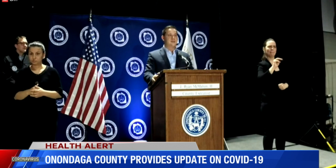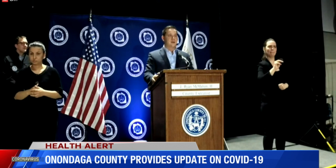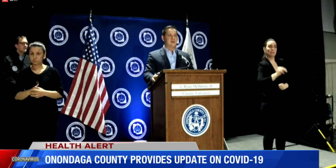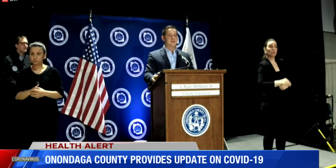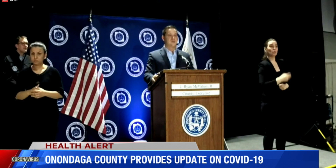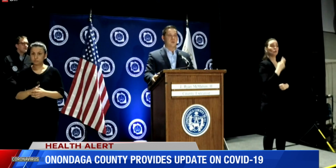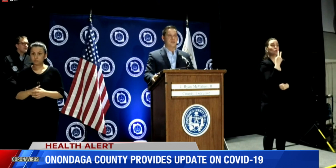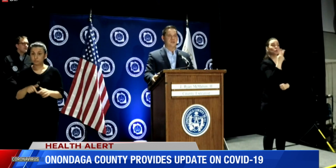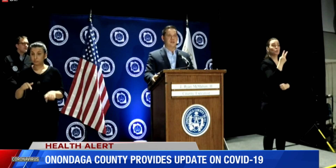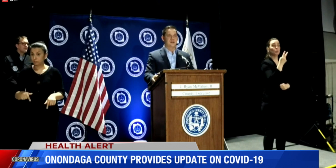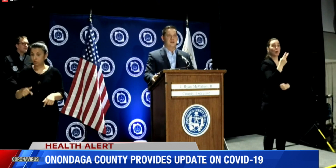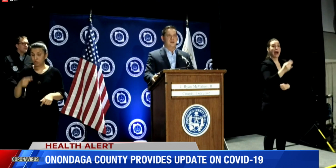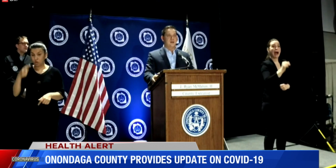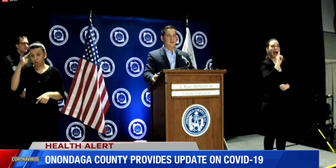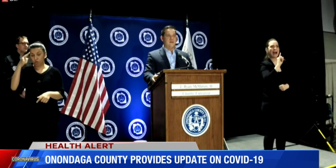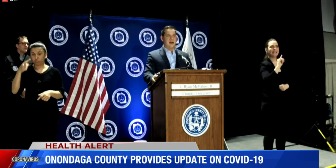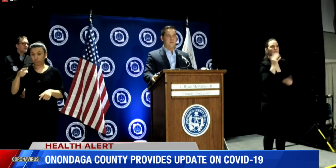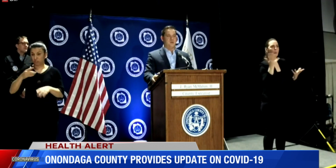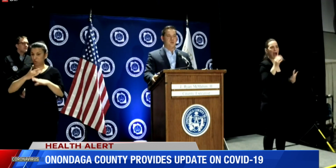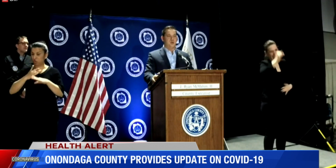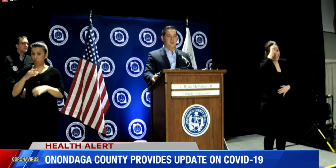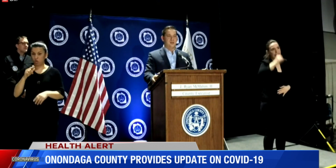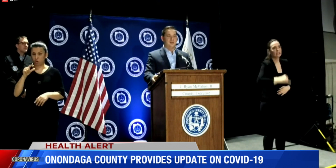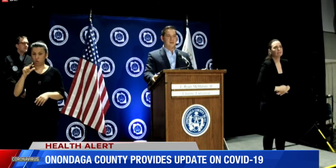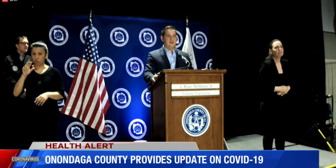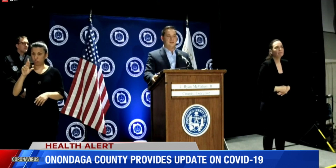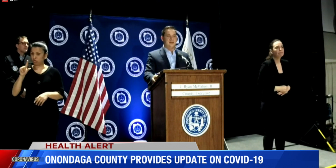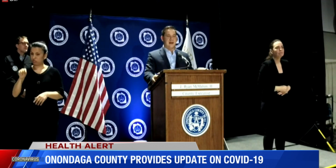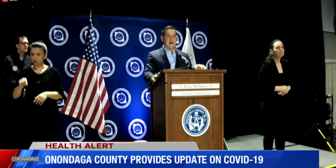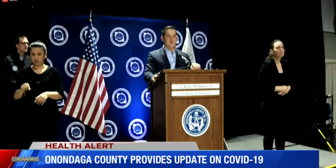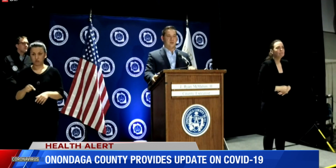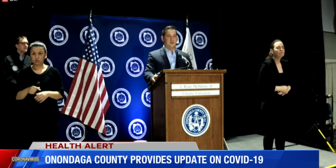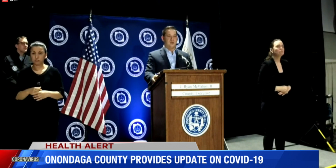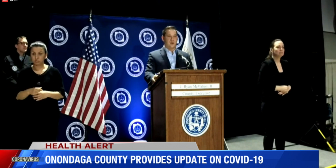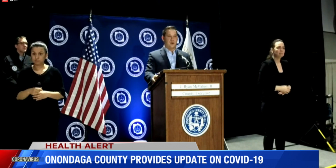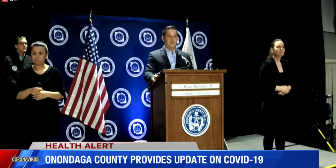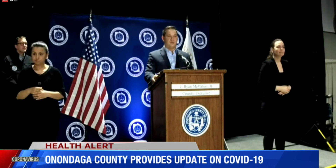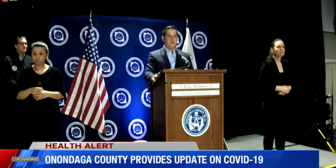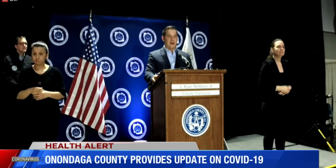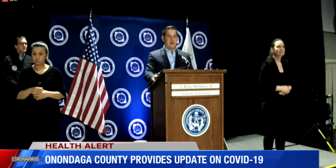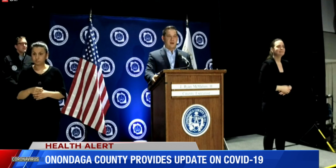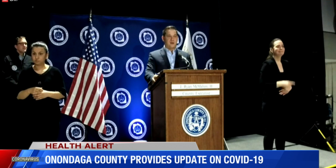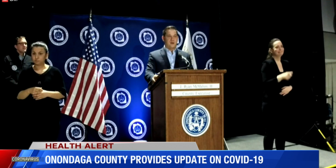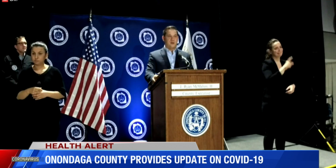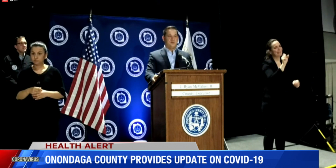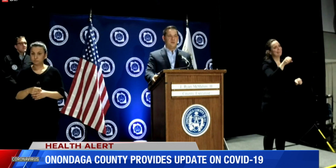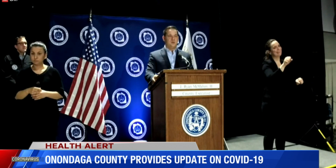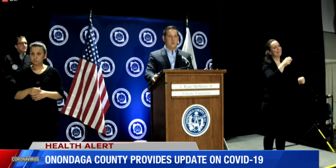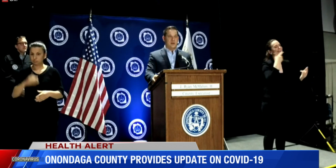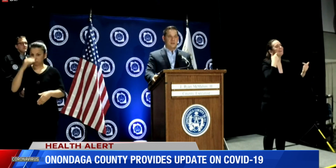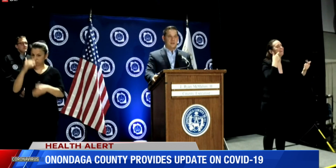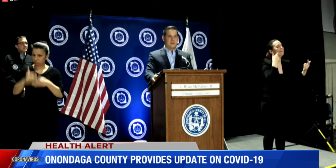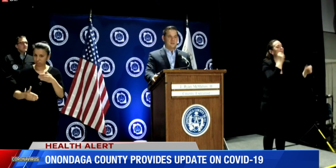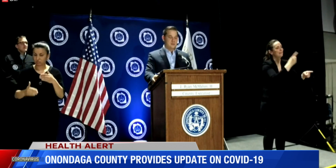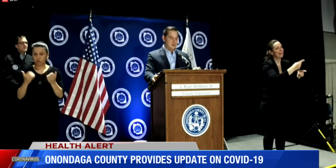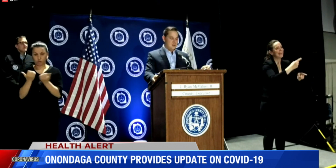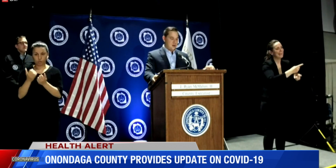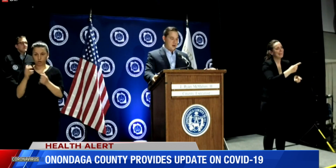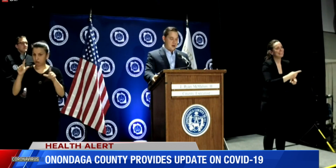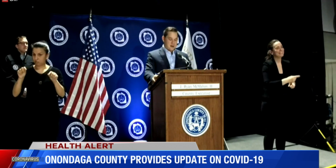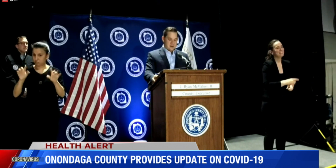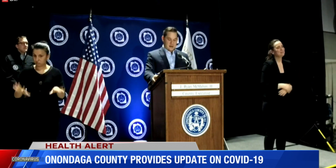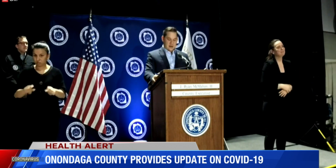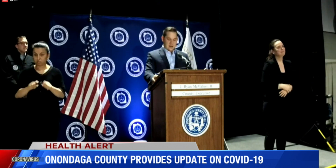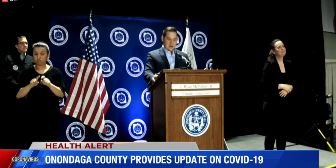serious, serious situation. We have an opportunity to get ahead of the curve, flatten our curve, and do the right things,